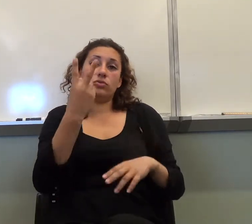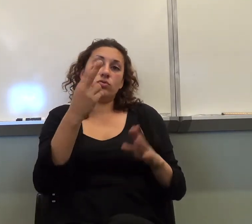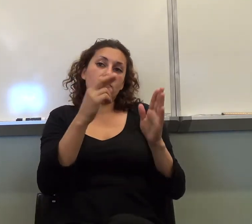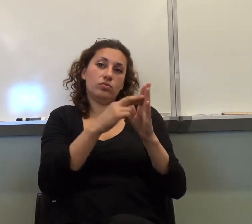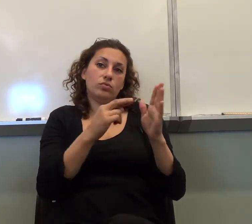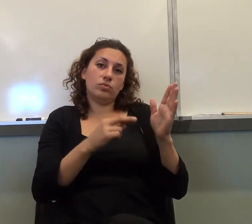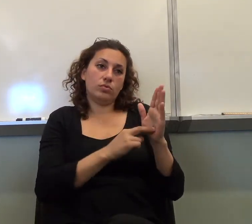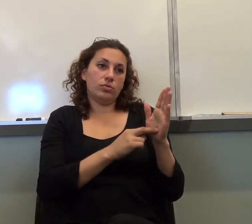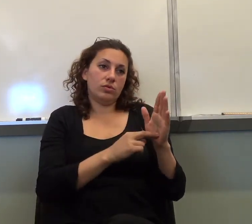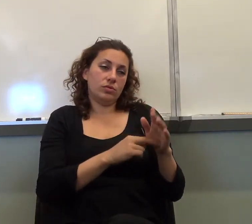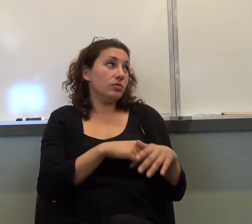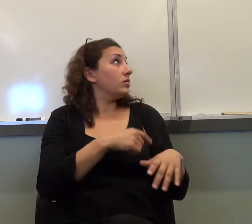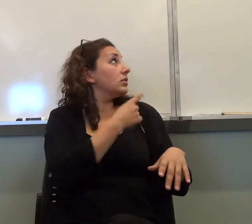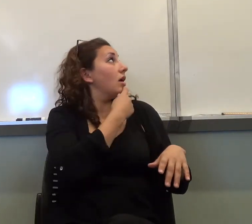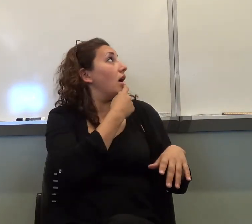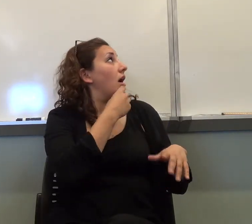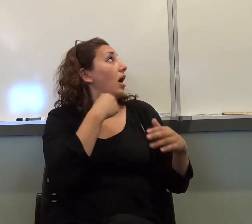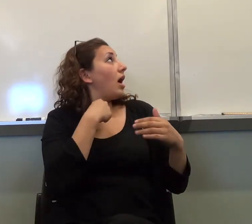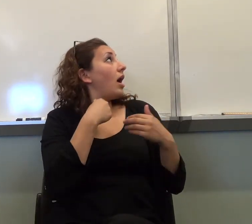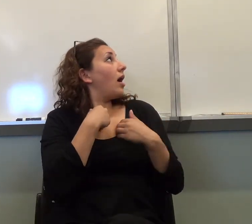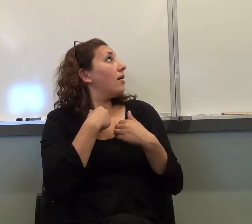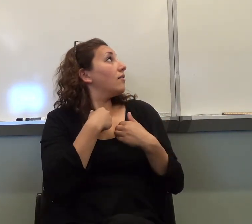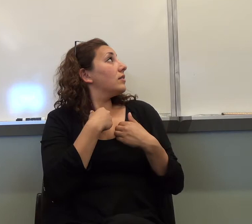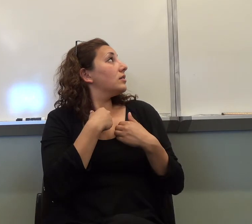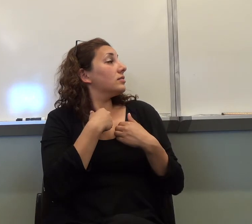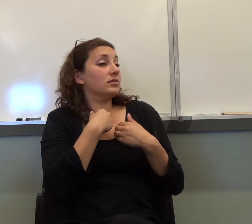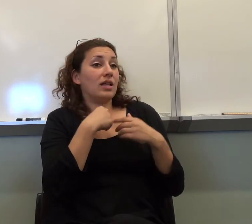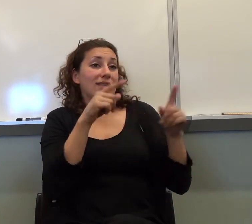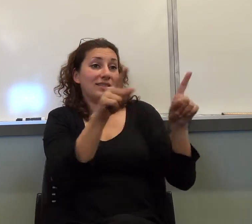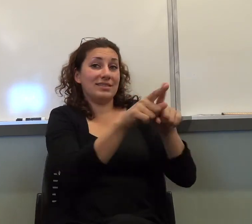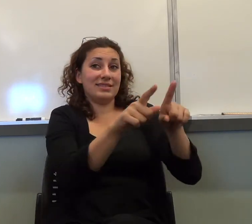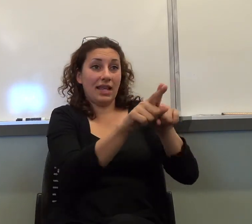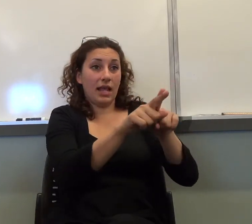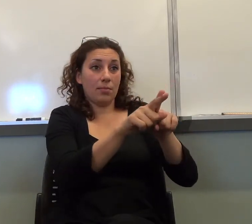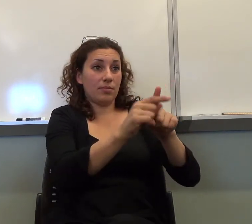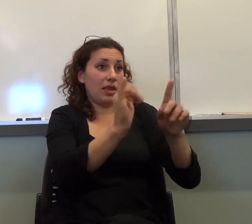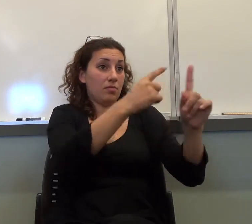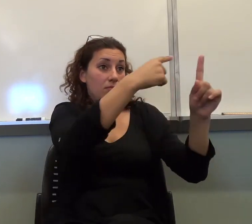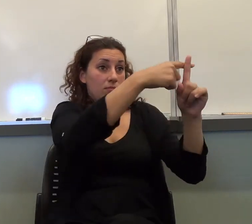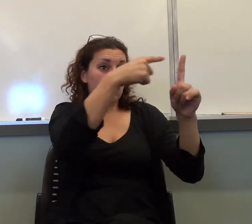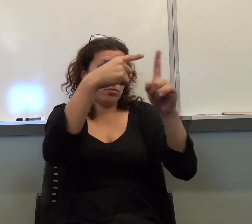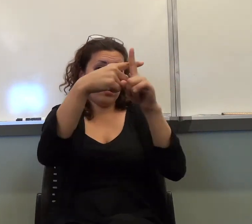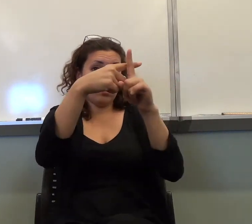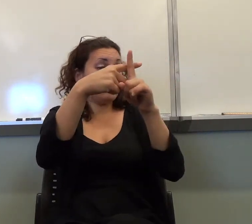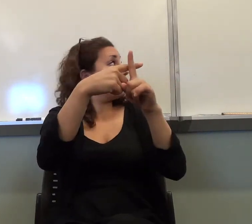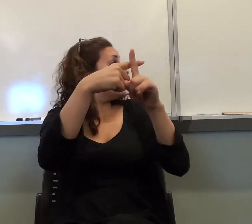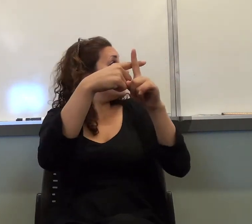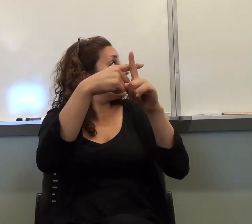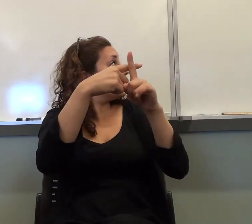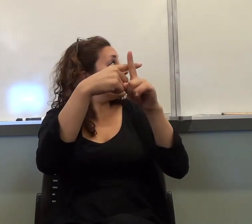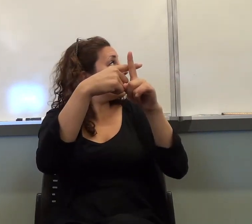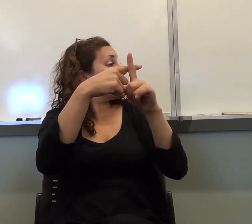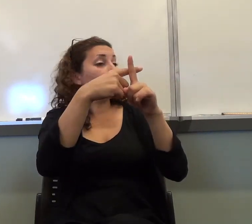say, when I've got the same signs, the result is